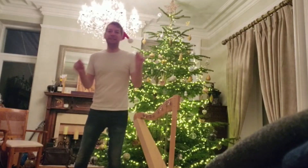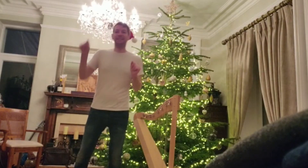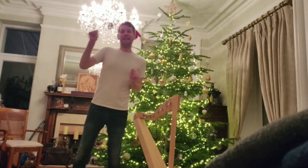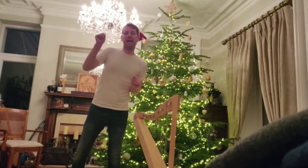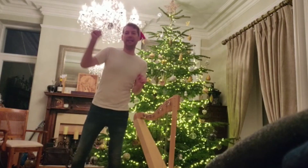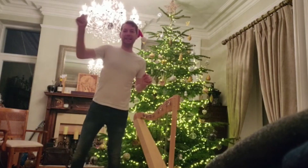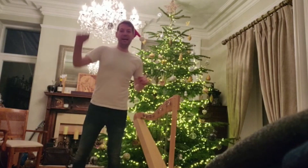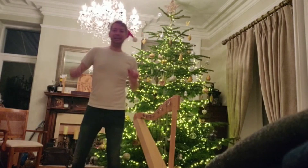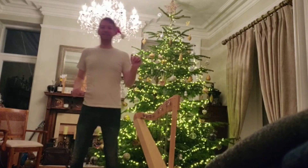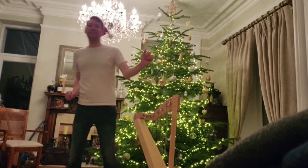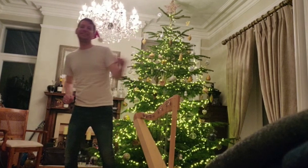Feliz Navidad.